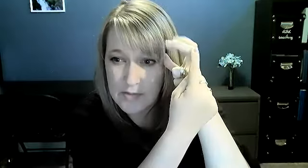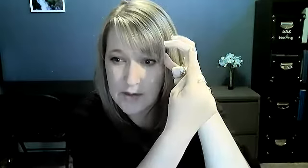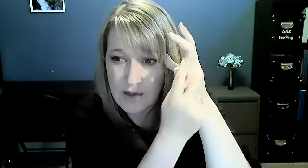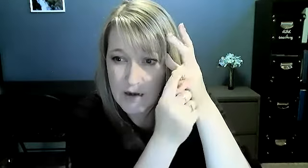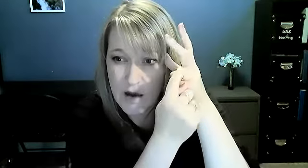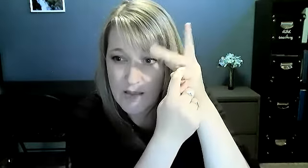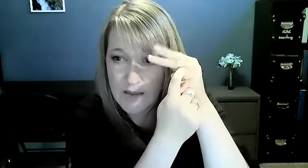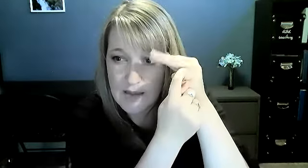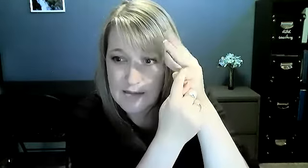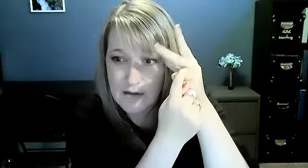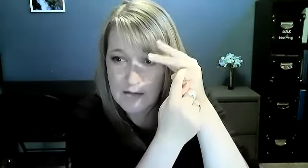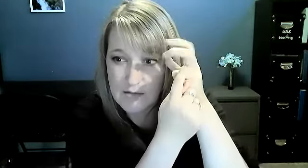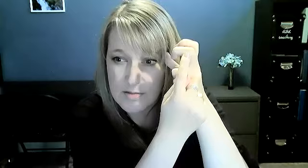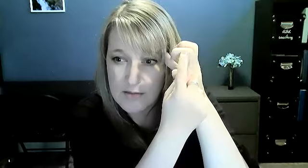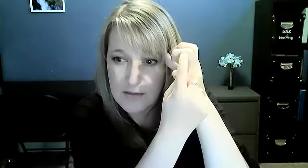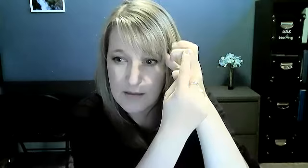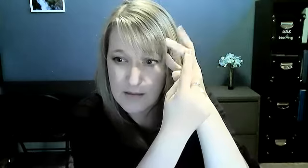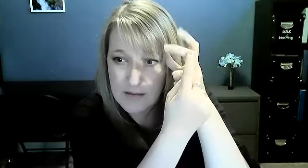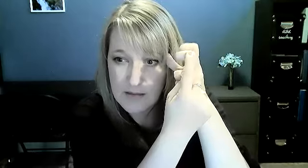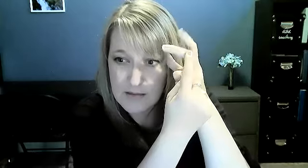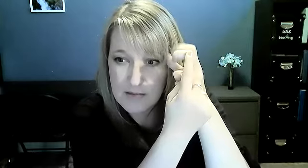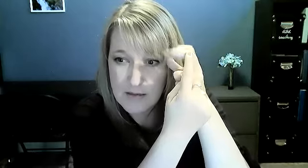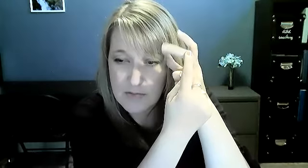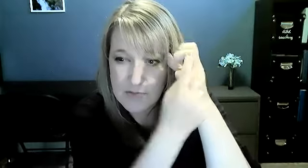okay? Not these knuckles, these knuckles.